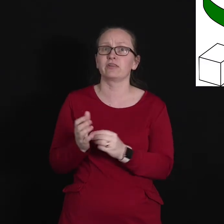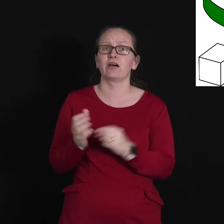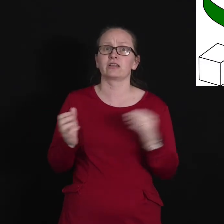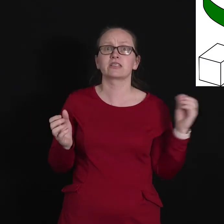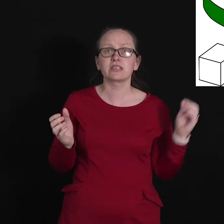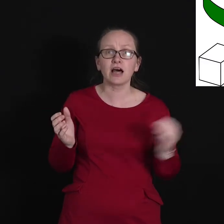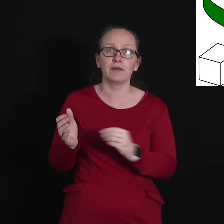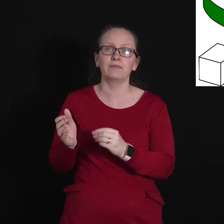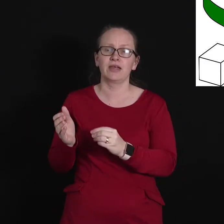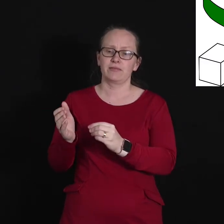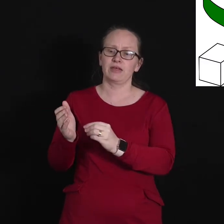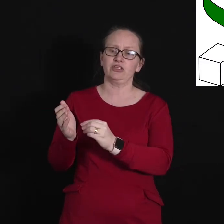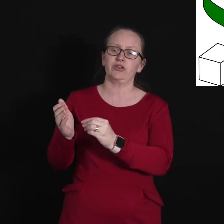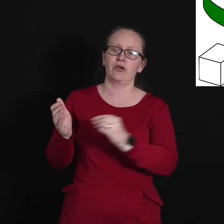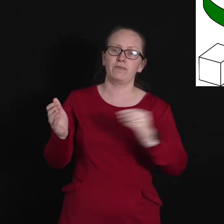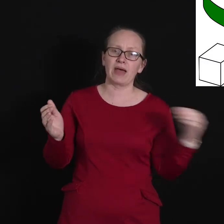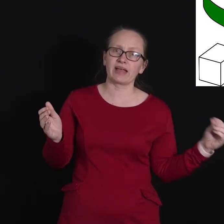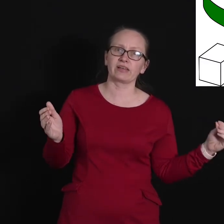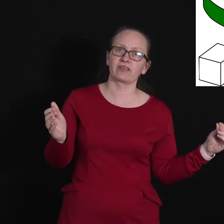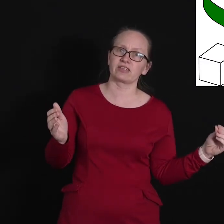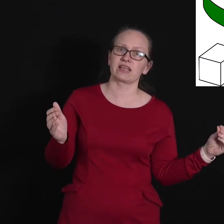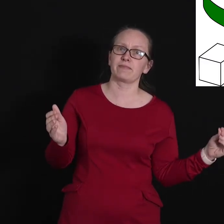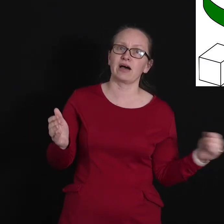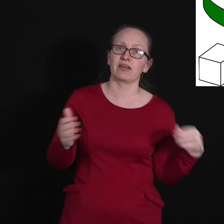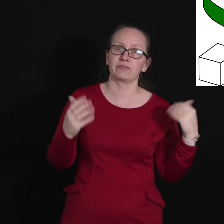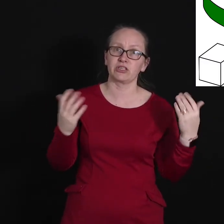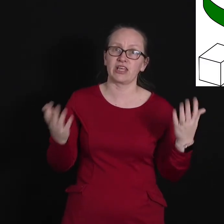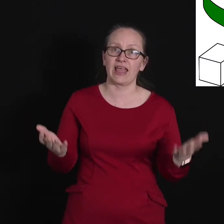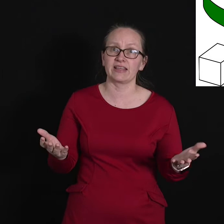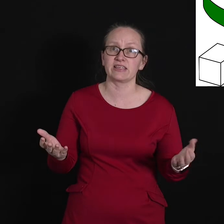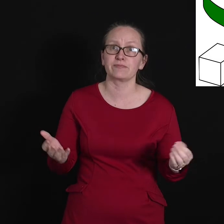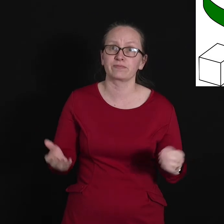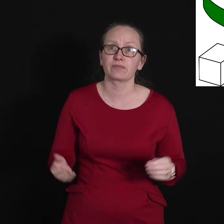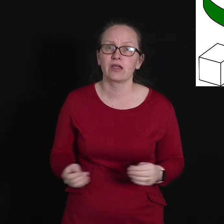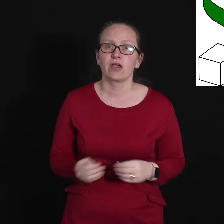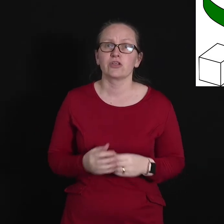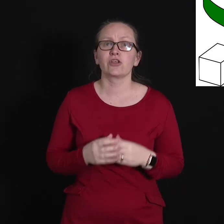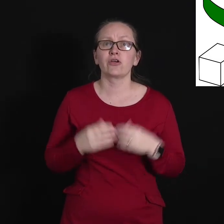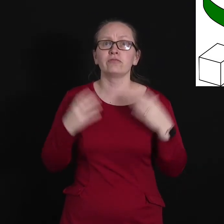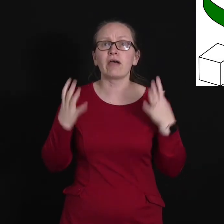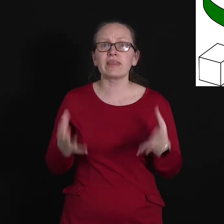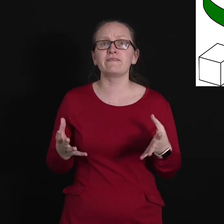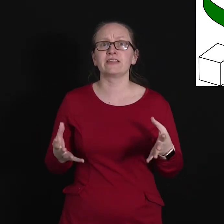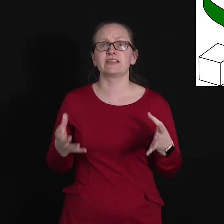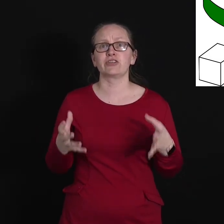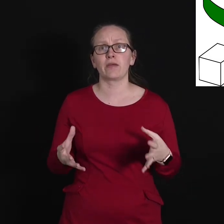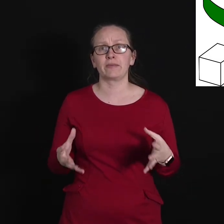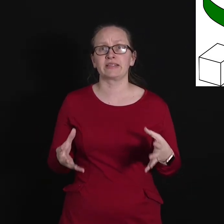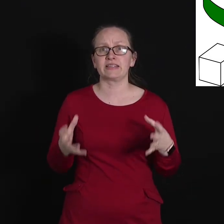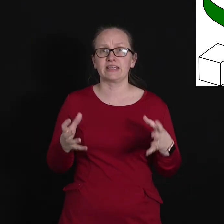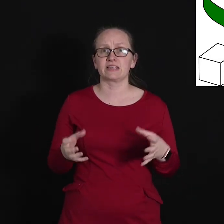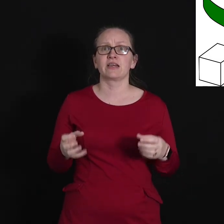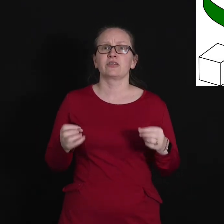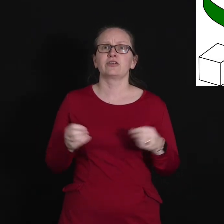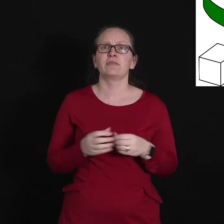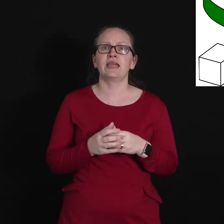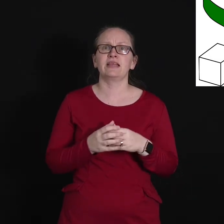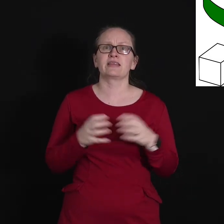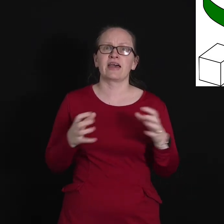lot. Some managed to go back along the same path on which they entered. So Rutherford interpreted this to mean that